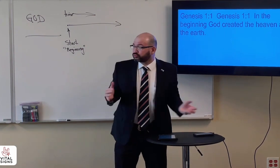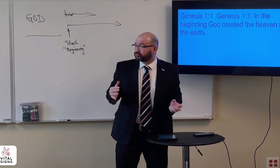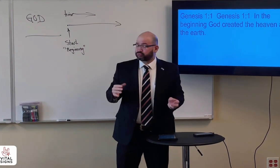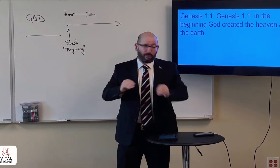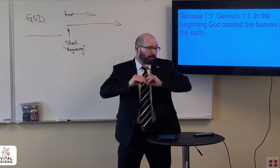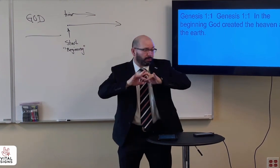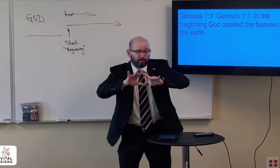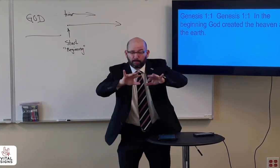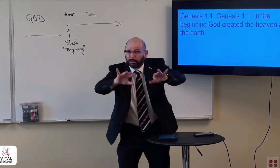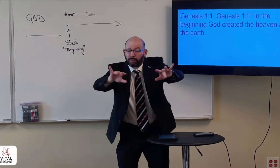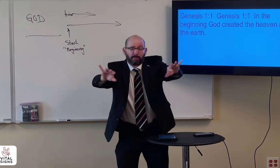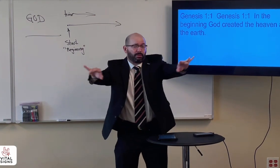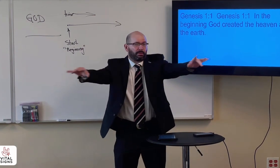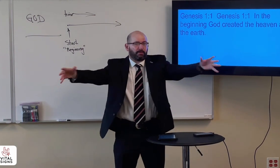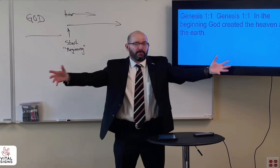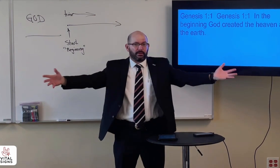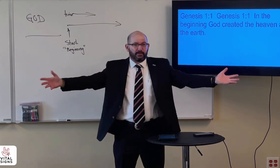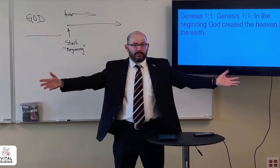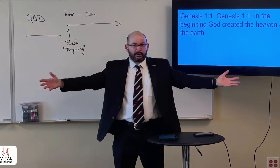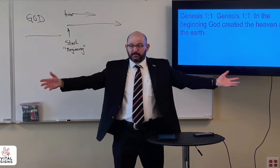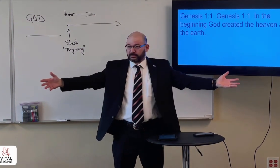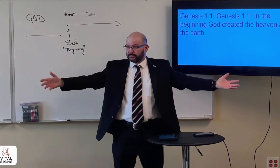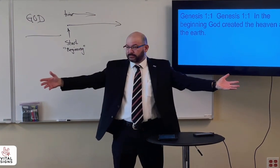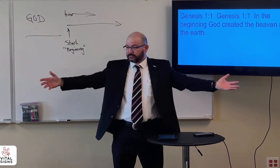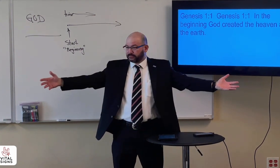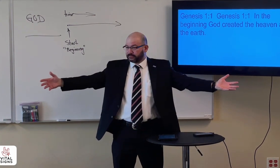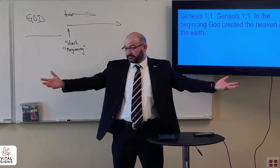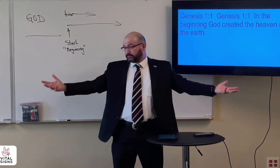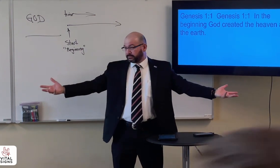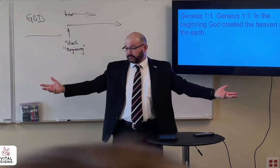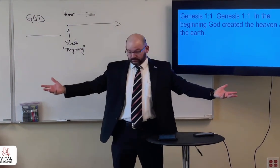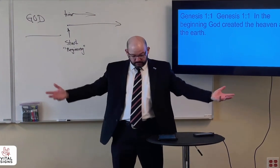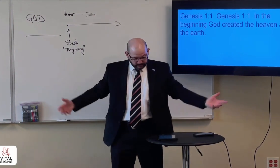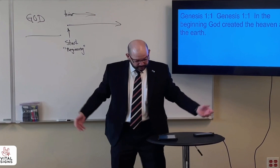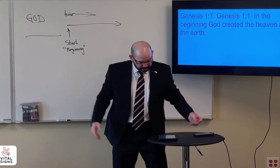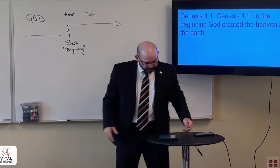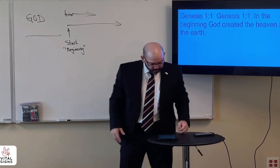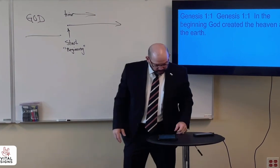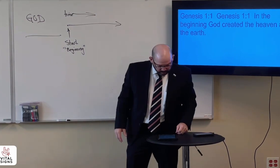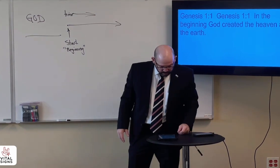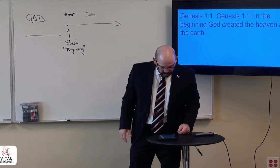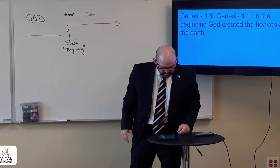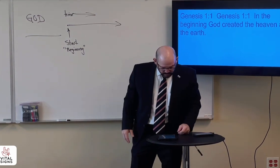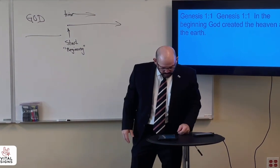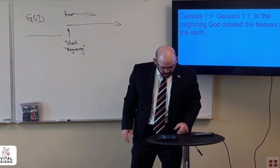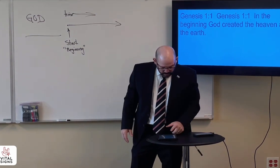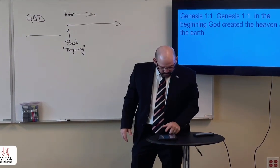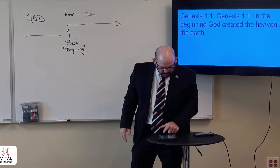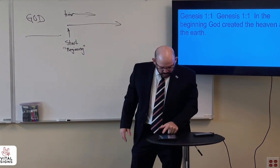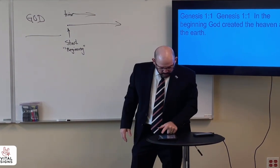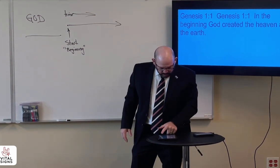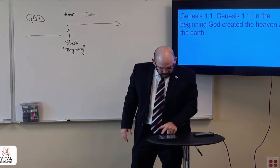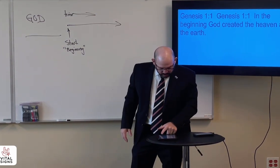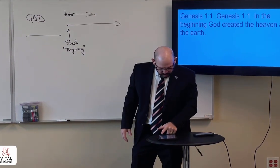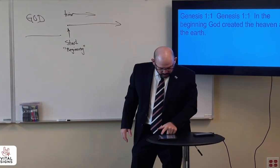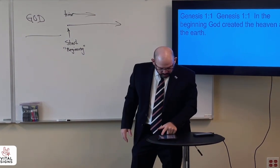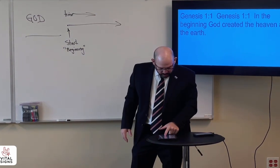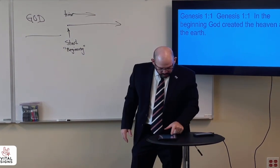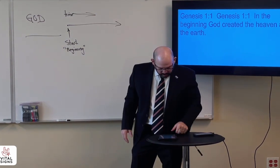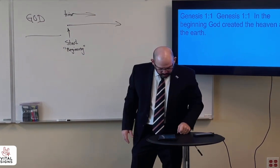started, and there was a bang, and all this matter went out in all directions, and really out of control.